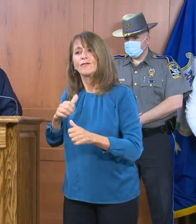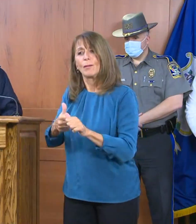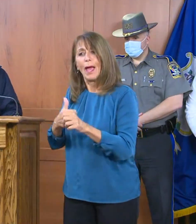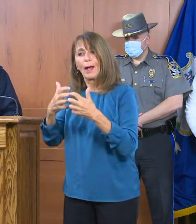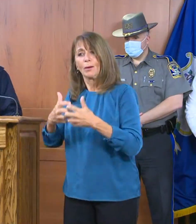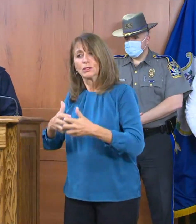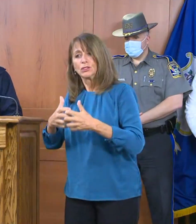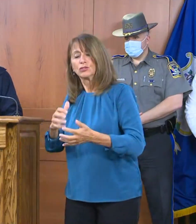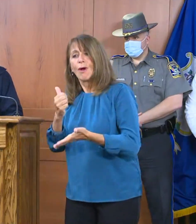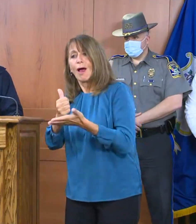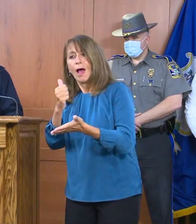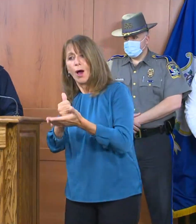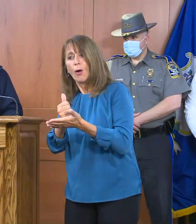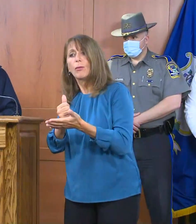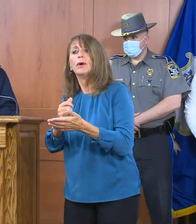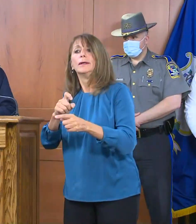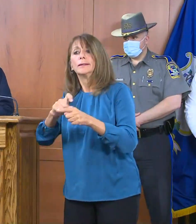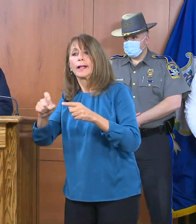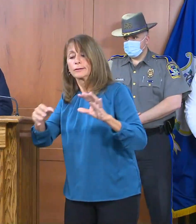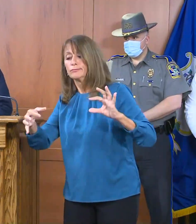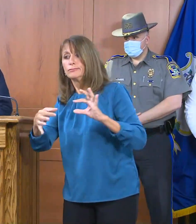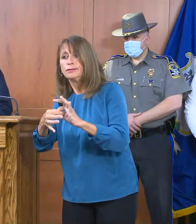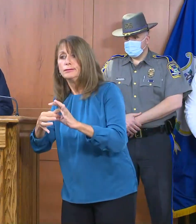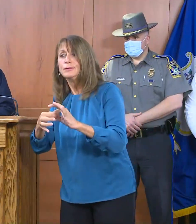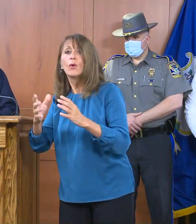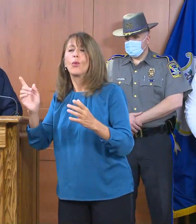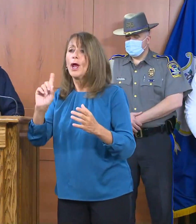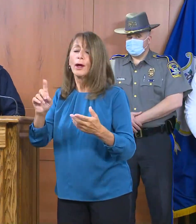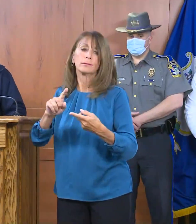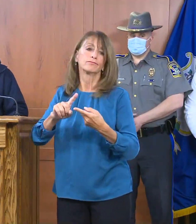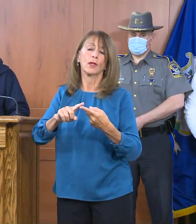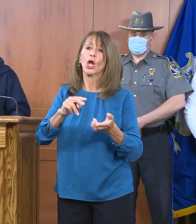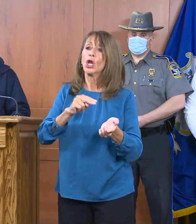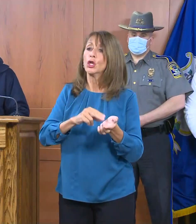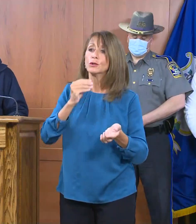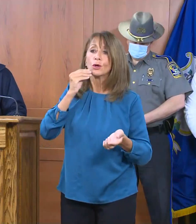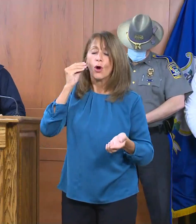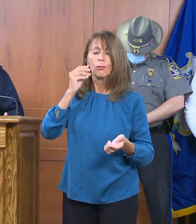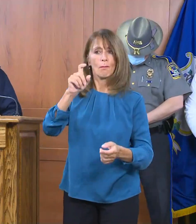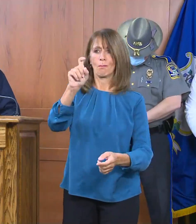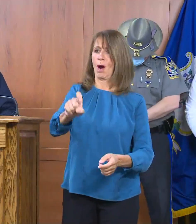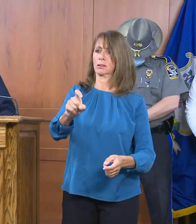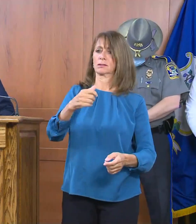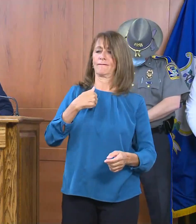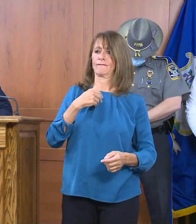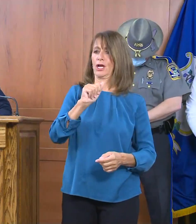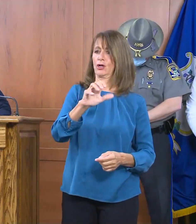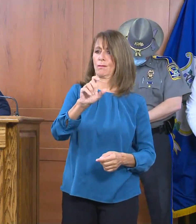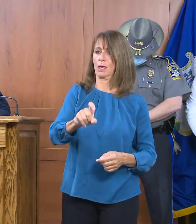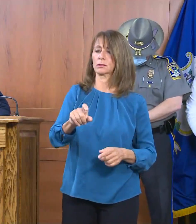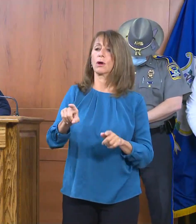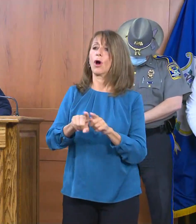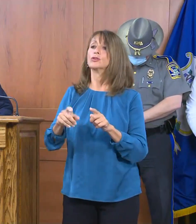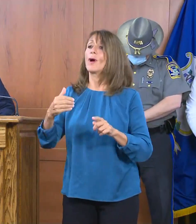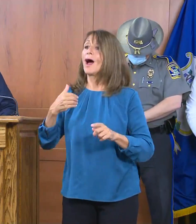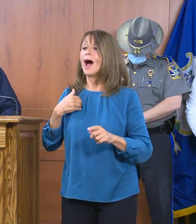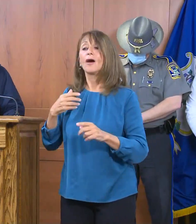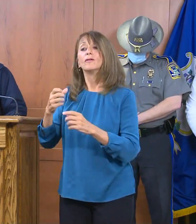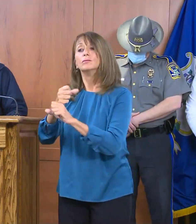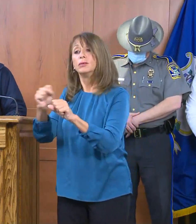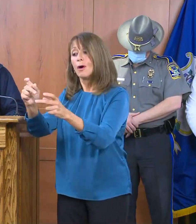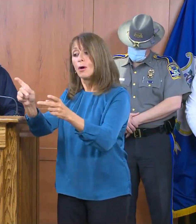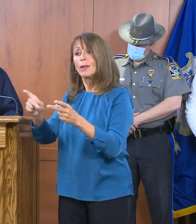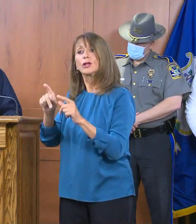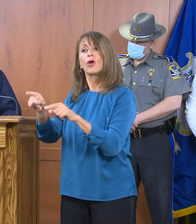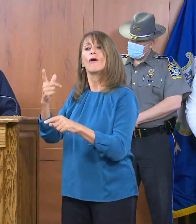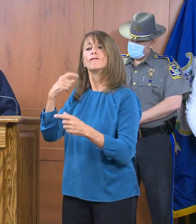that up. That's particularly concerning in places like nursing homes where they can't. And finally, we have the cooling centers. And